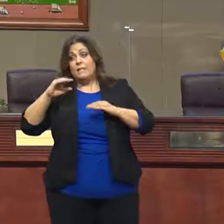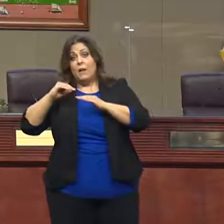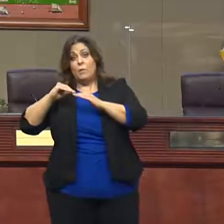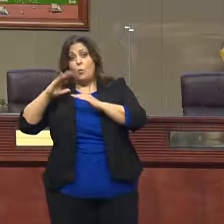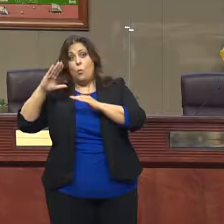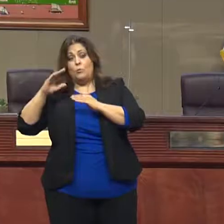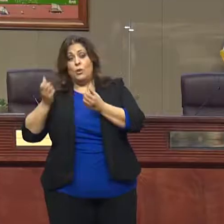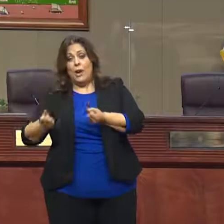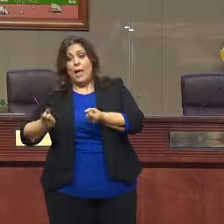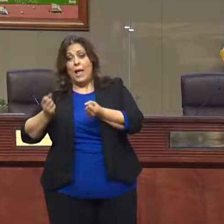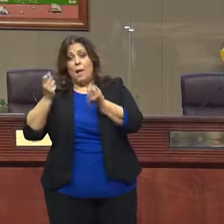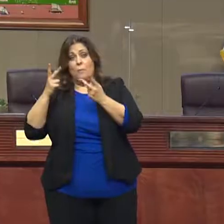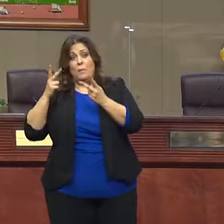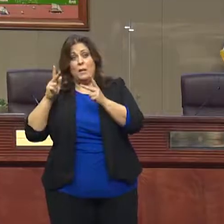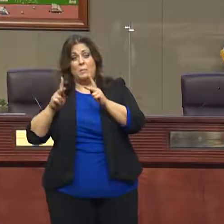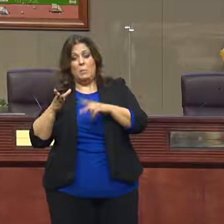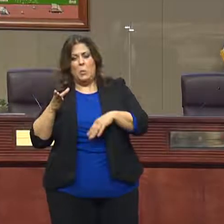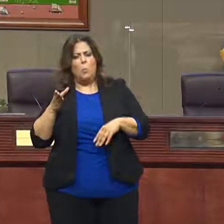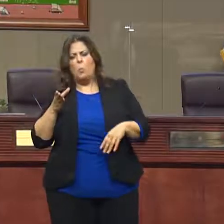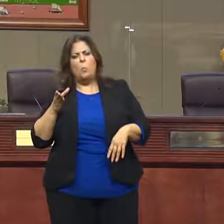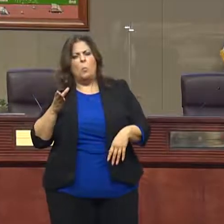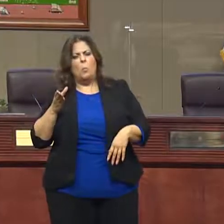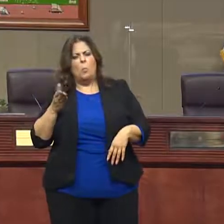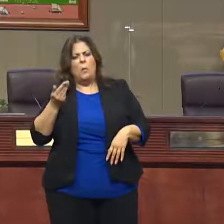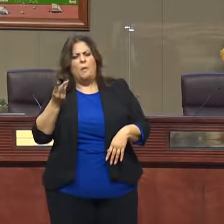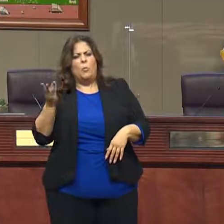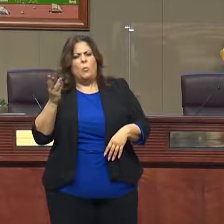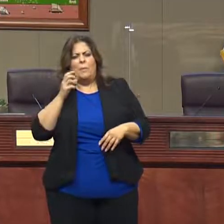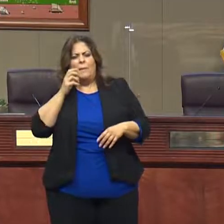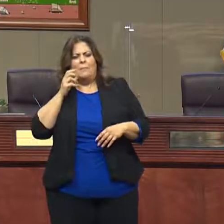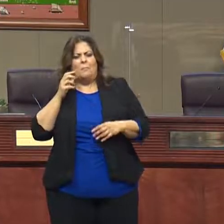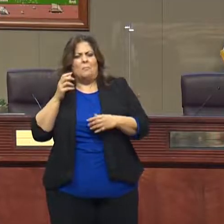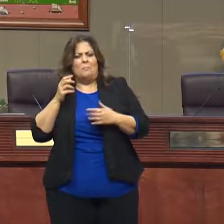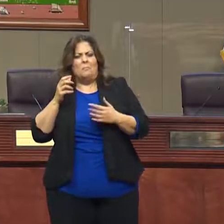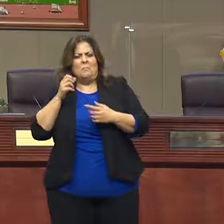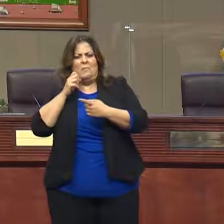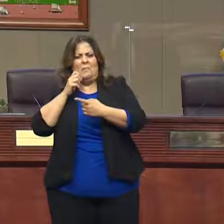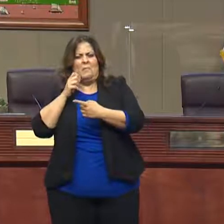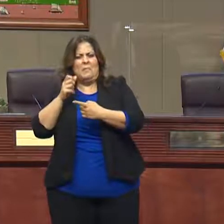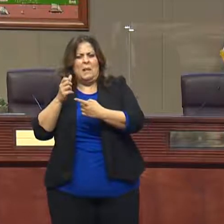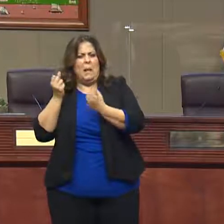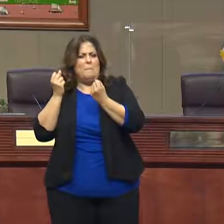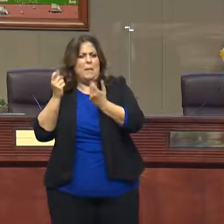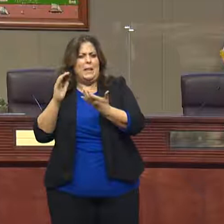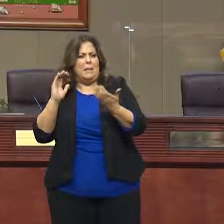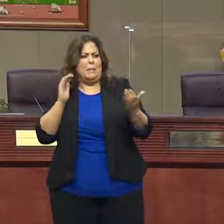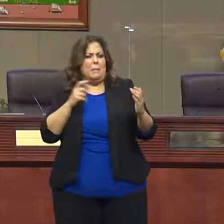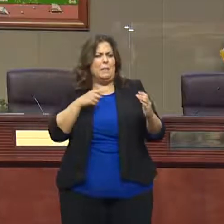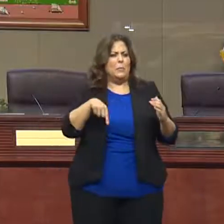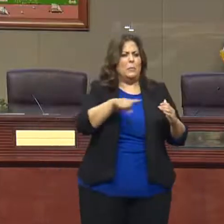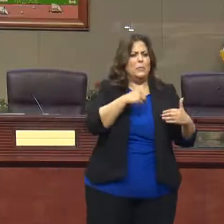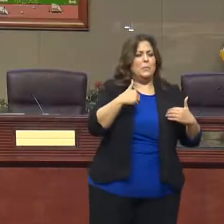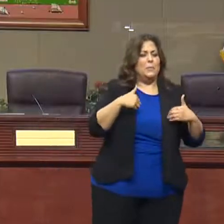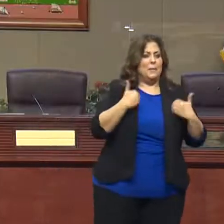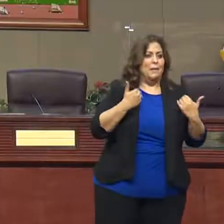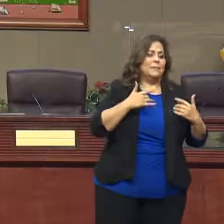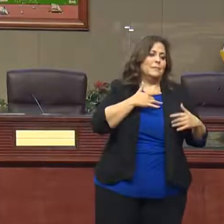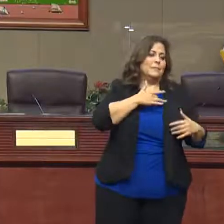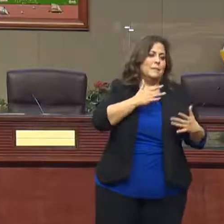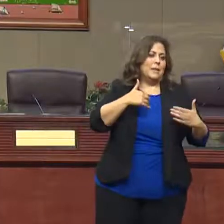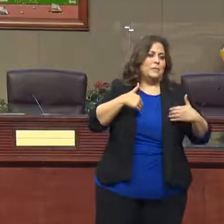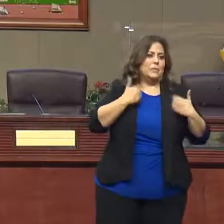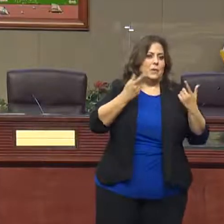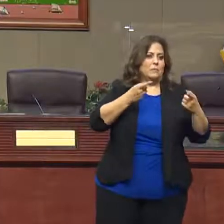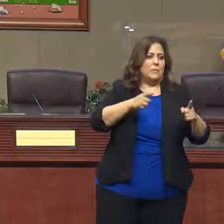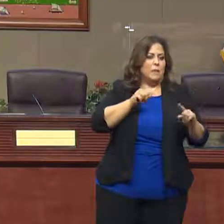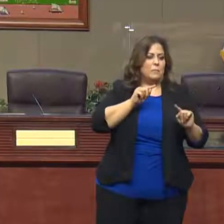older, that's not the majority of people in our jail. You know, it's a young demographic,